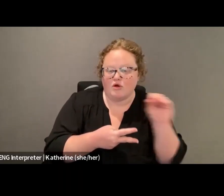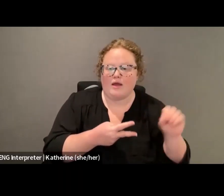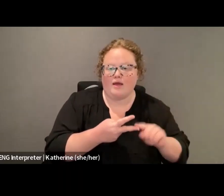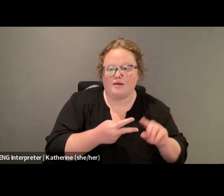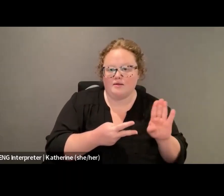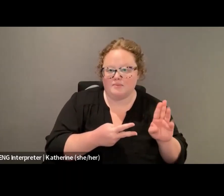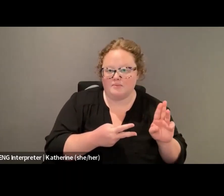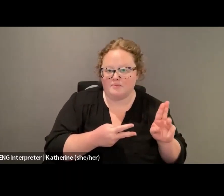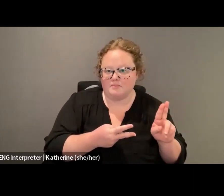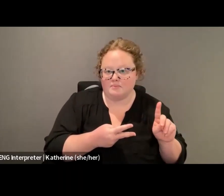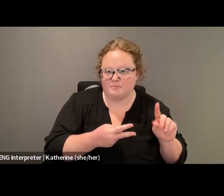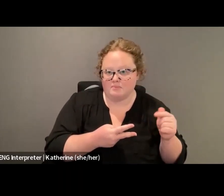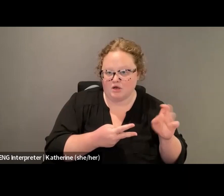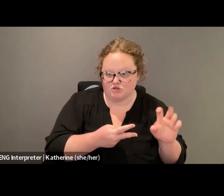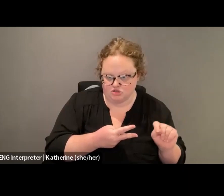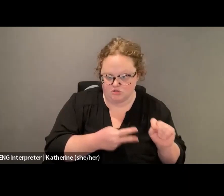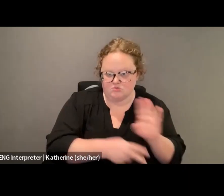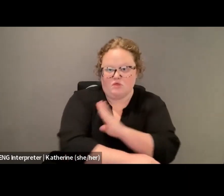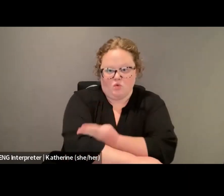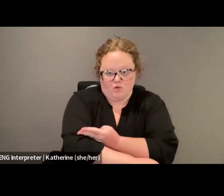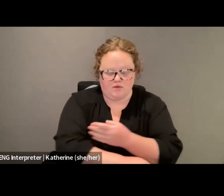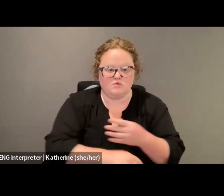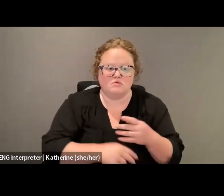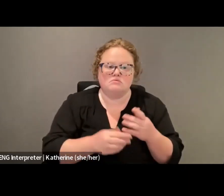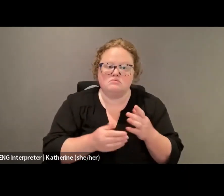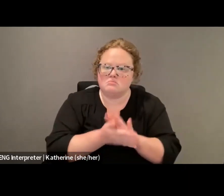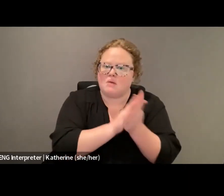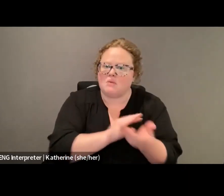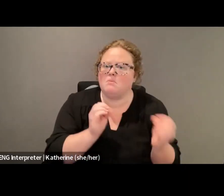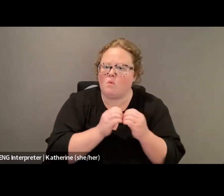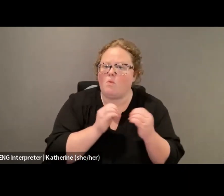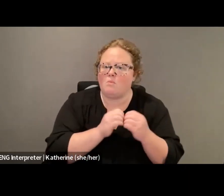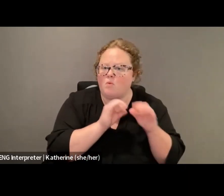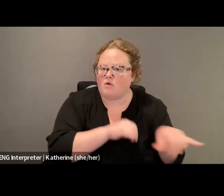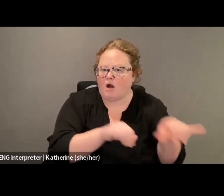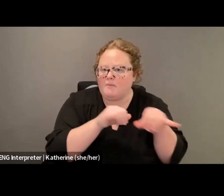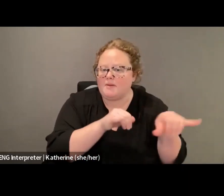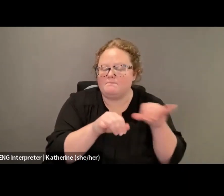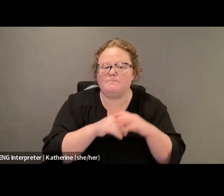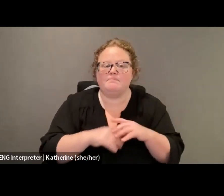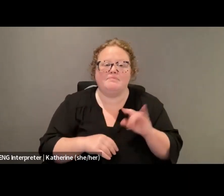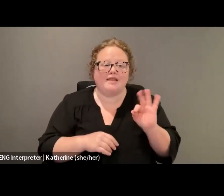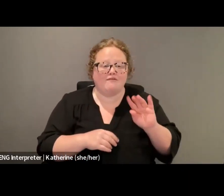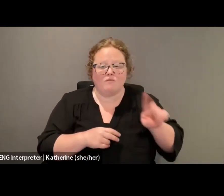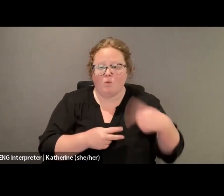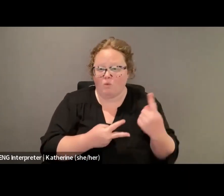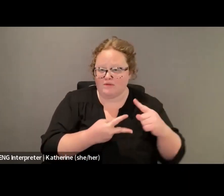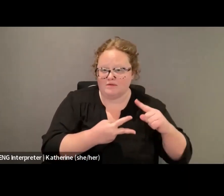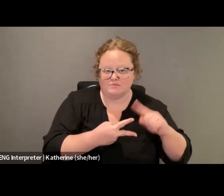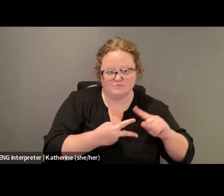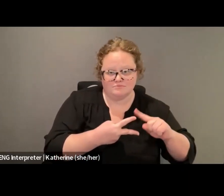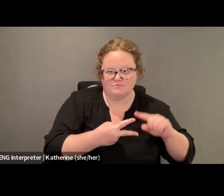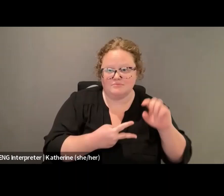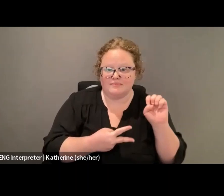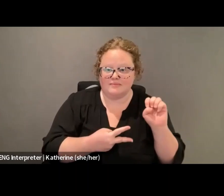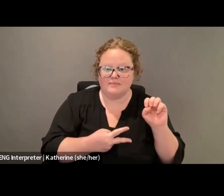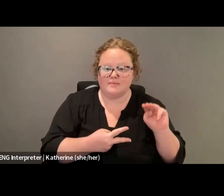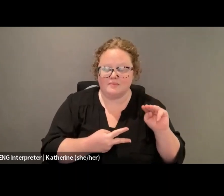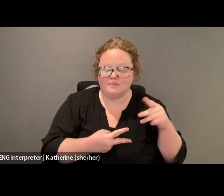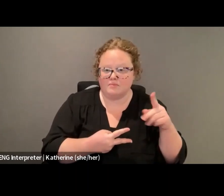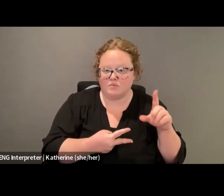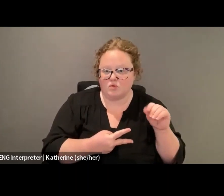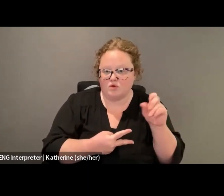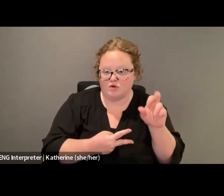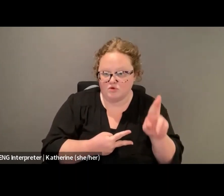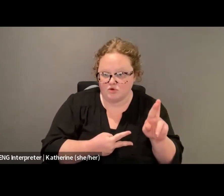more common over time. And in an employer authority only model, we typically see services authorized in hours where,